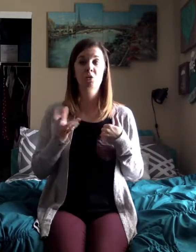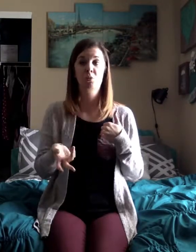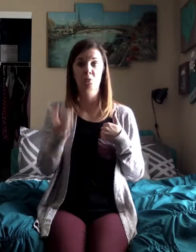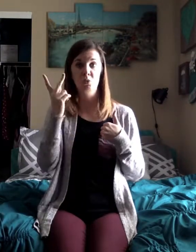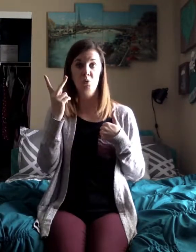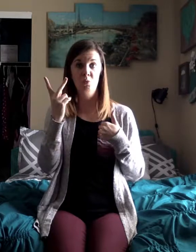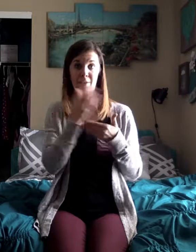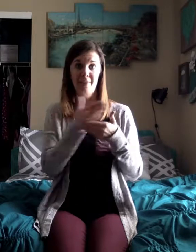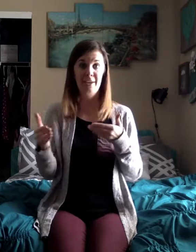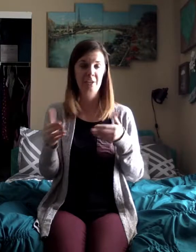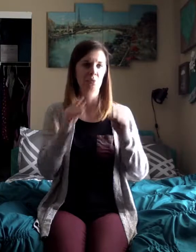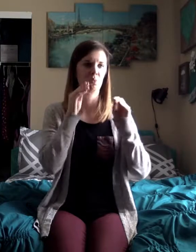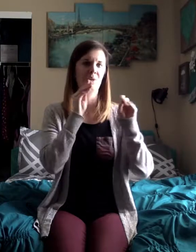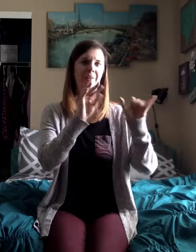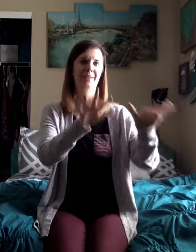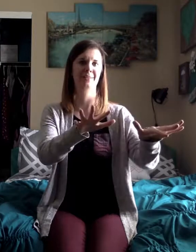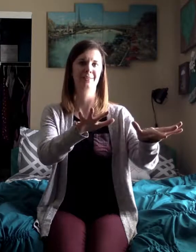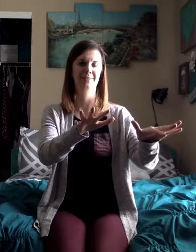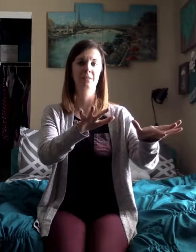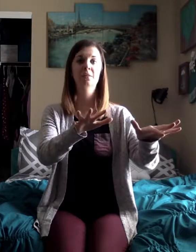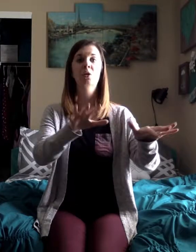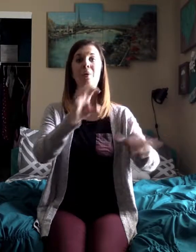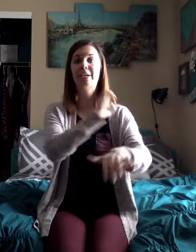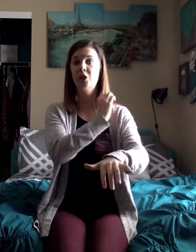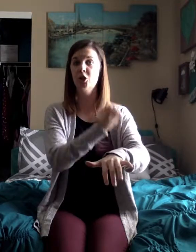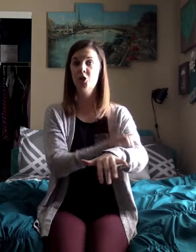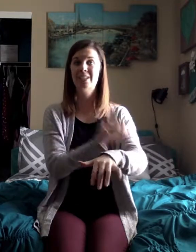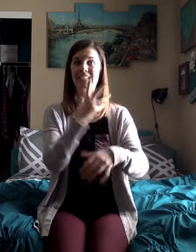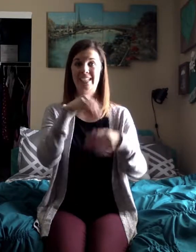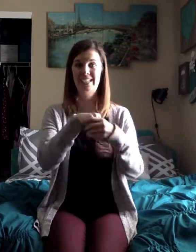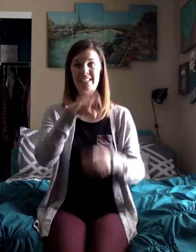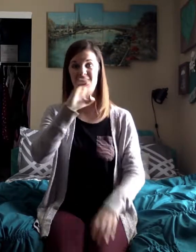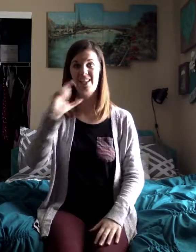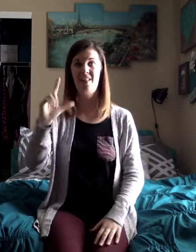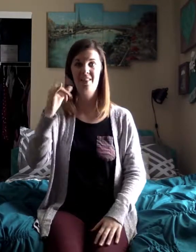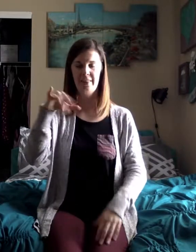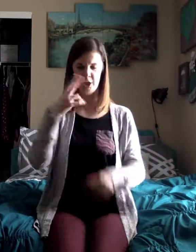air, and energy is released into the cell, and it's used by the organism.